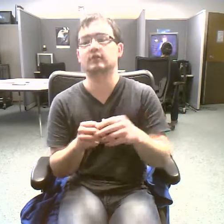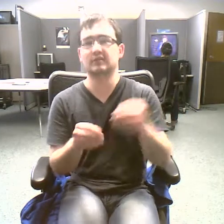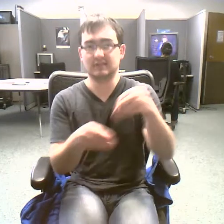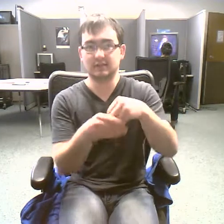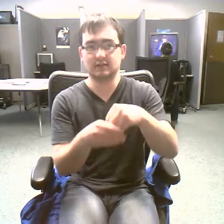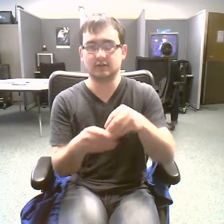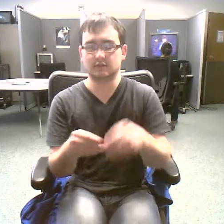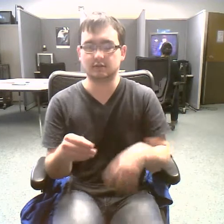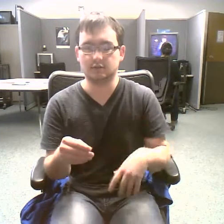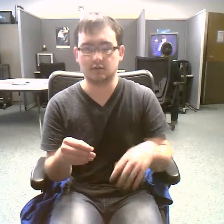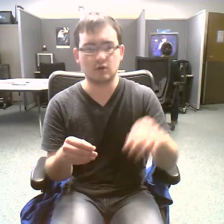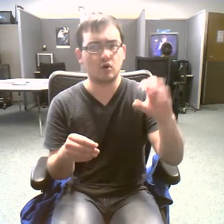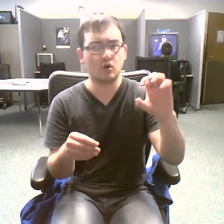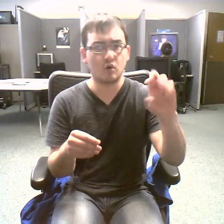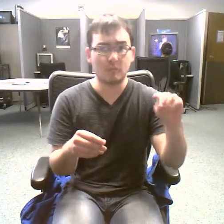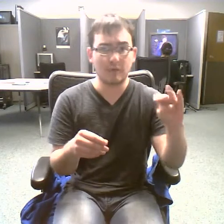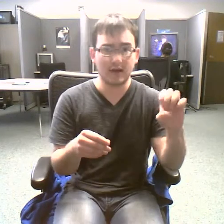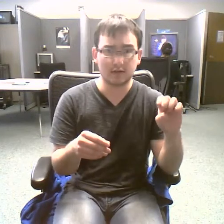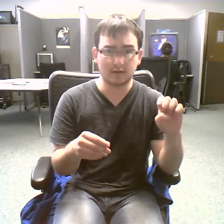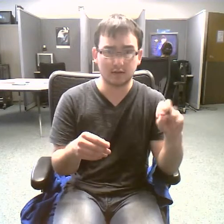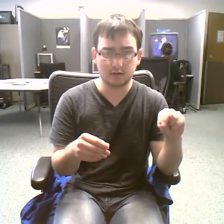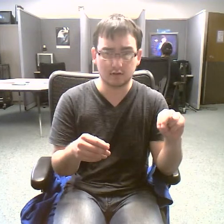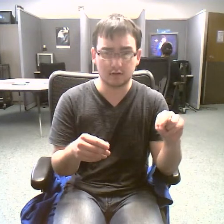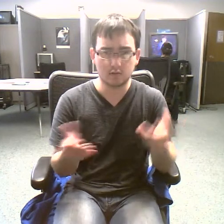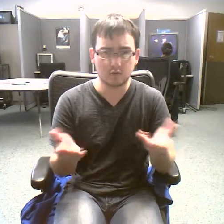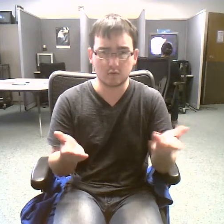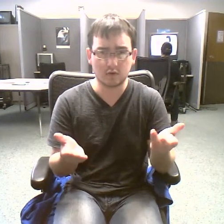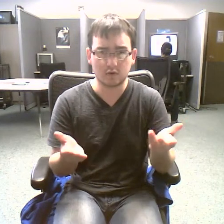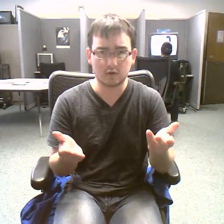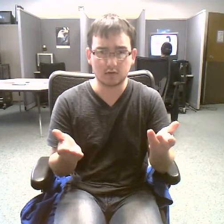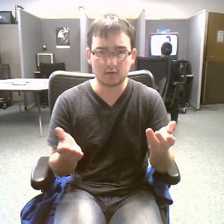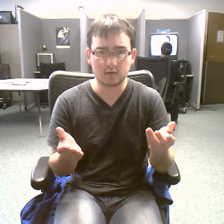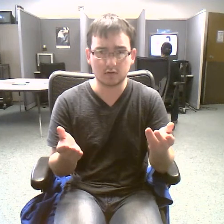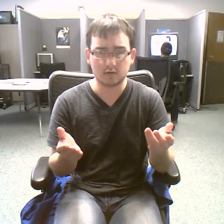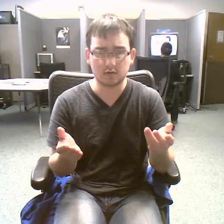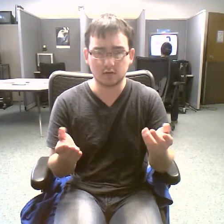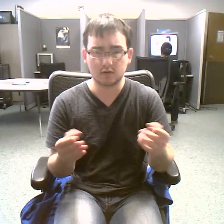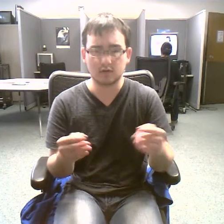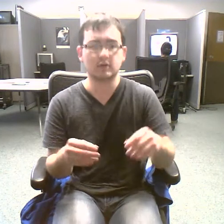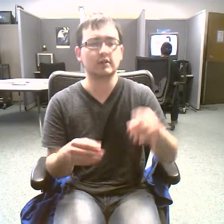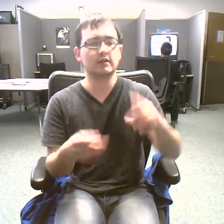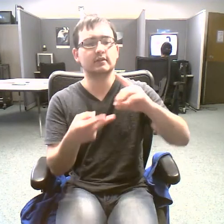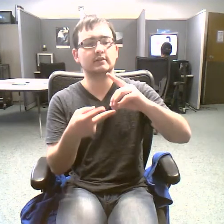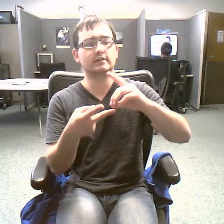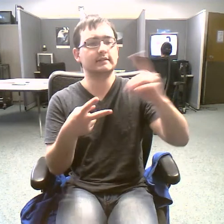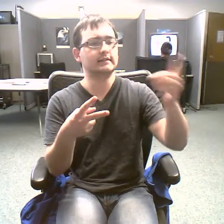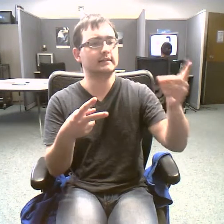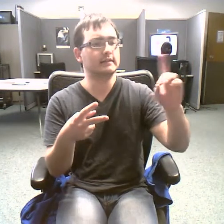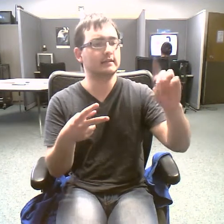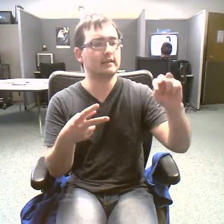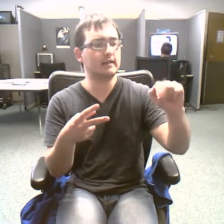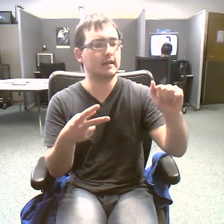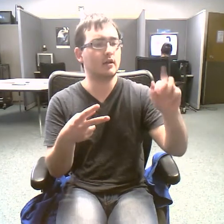called chromatin in the nucleus. Chromatin is made up of DNA, RNA, and nuclear